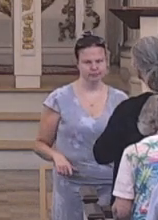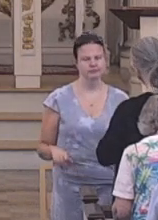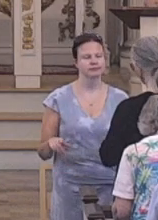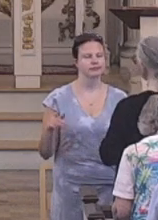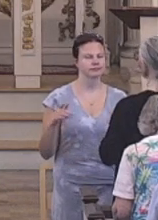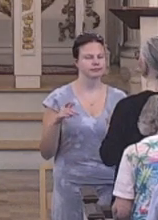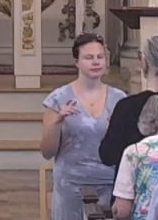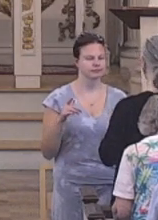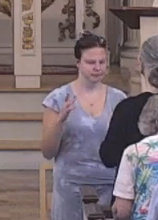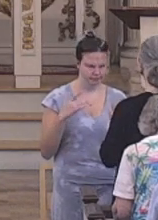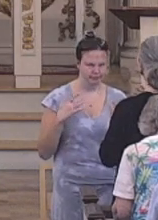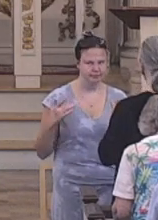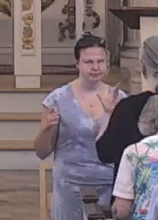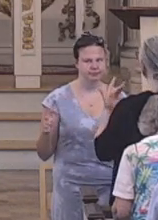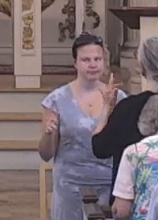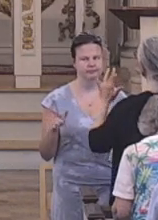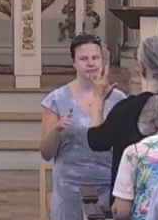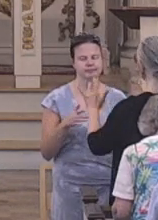Kyrie